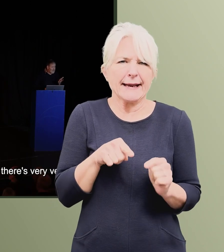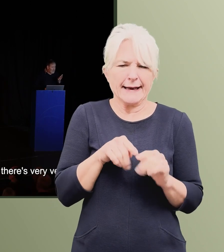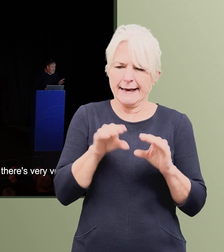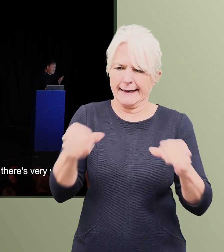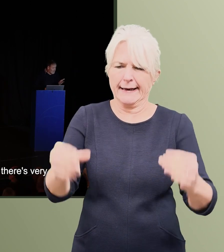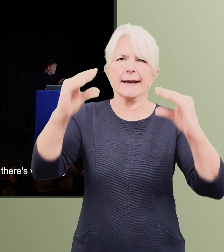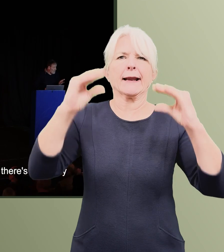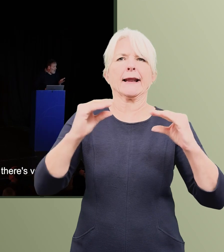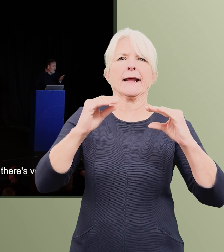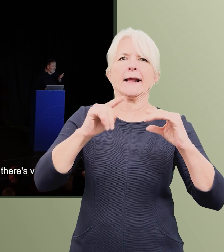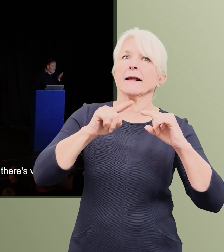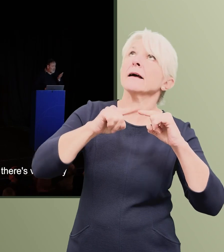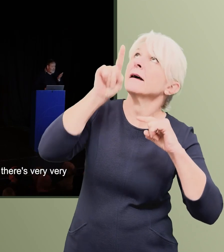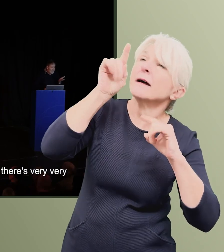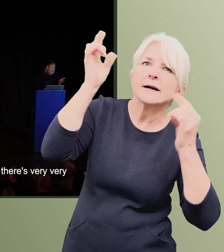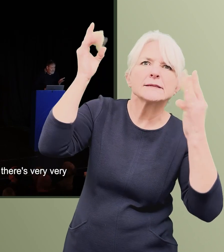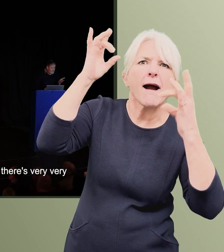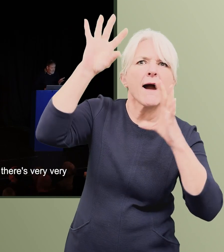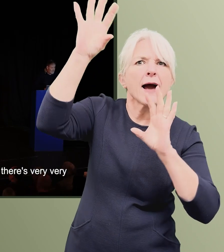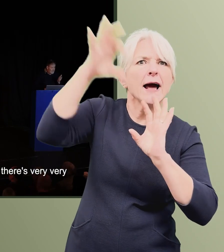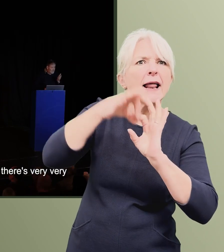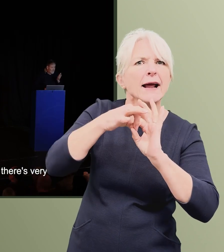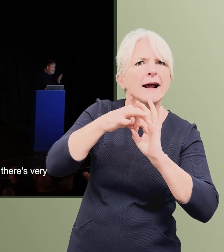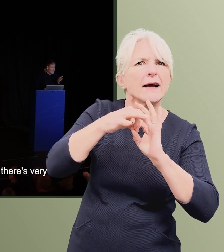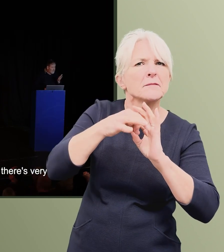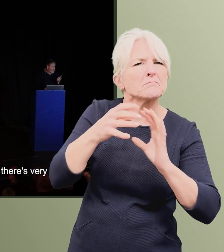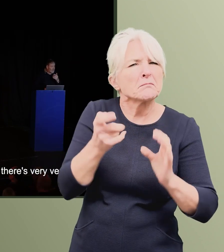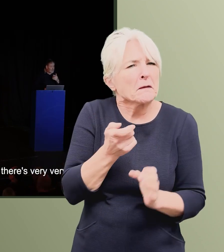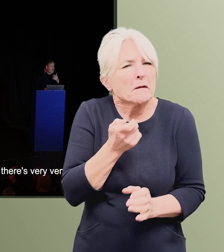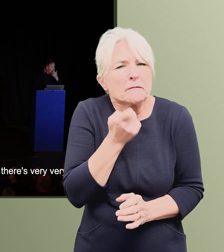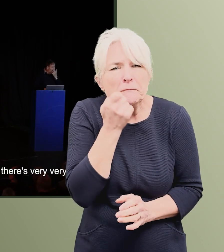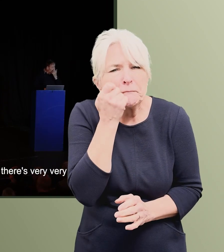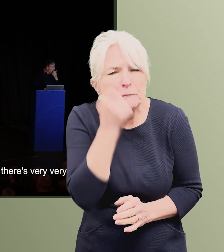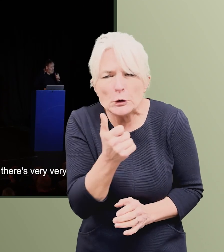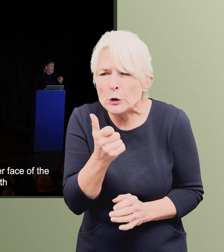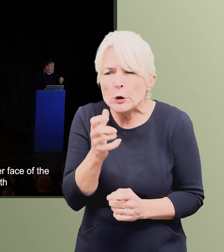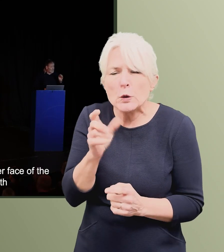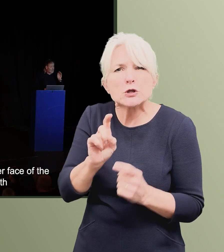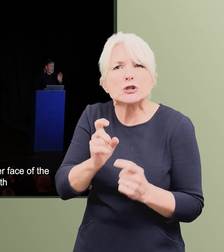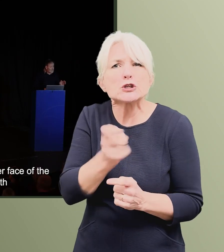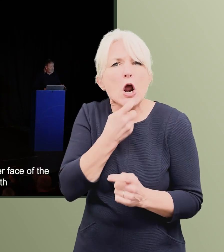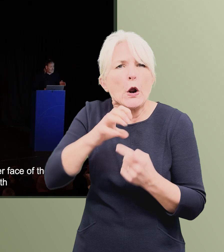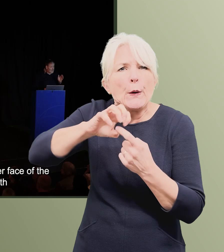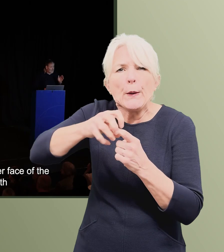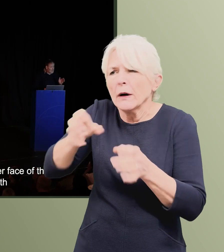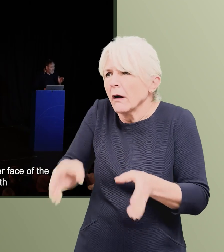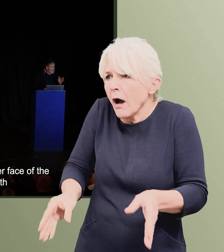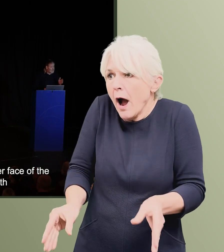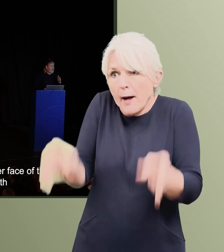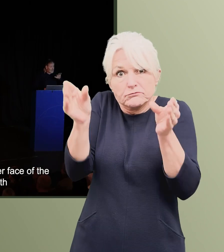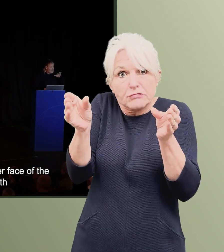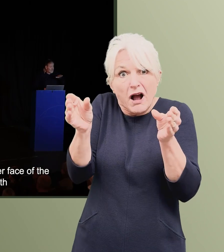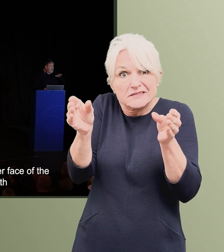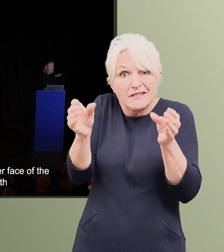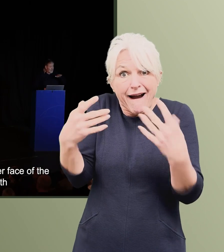to Neolithic chambered tombs are on the capstones. There's very, very few monuments that have cut marks on